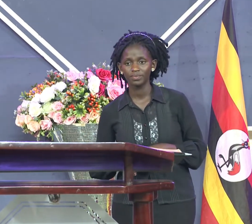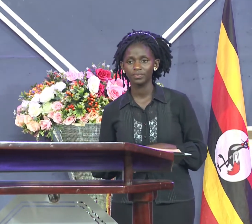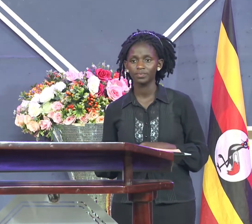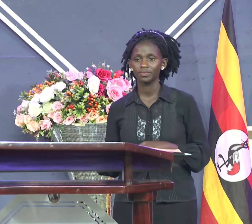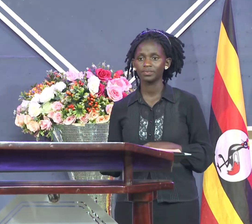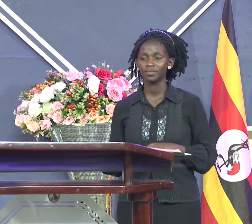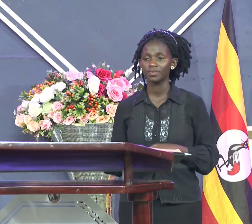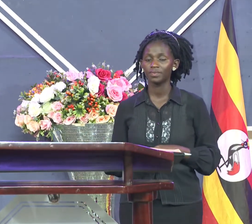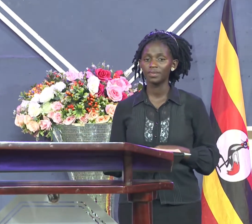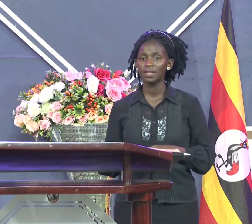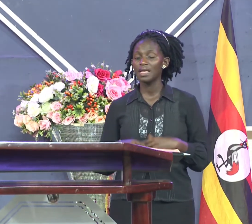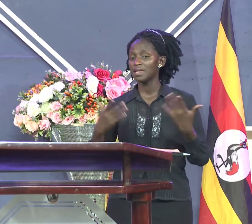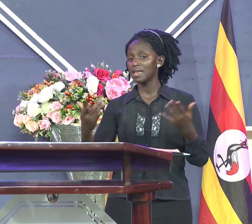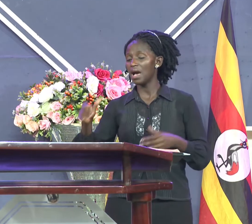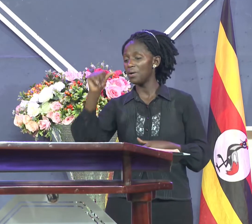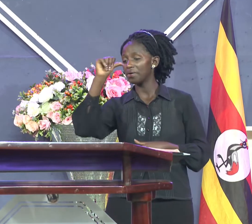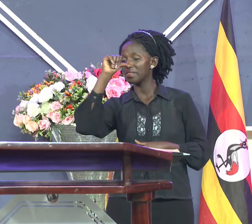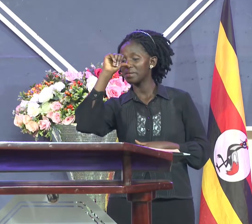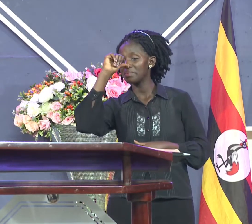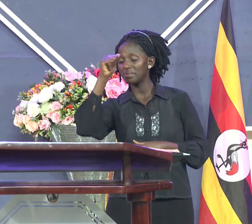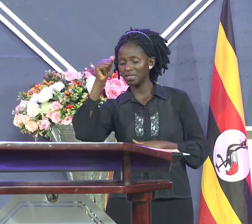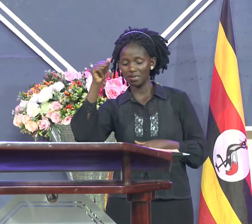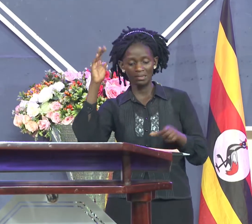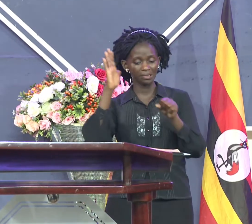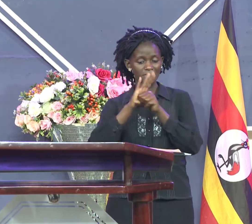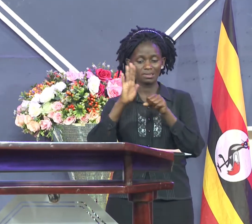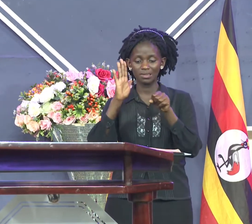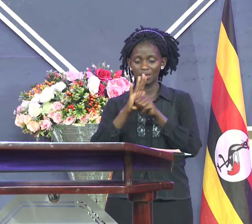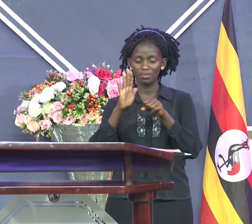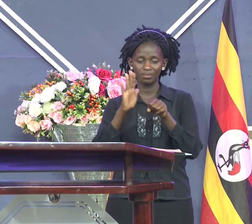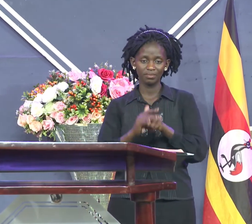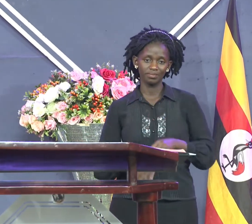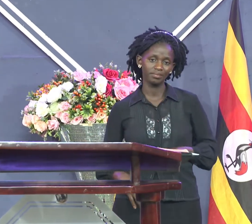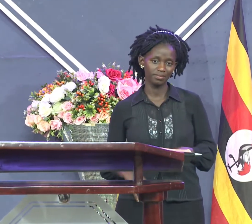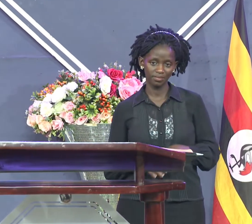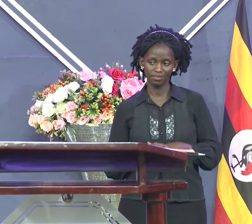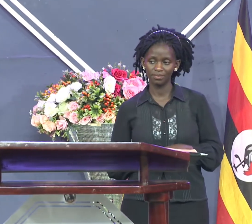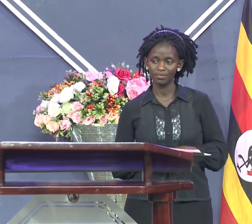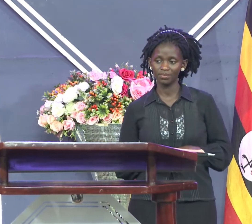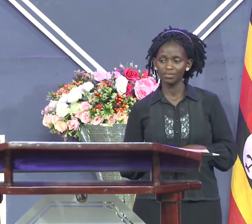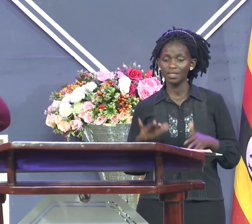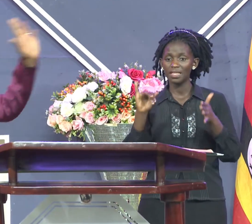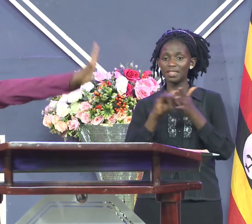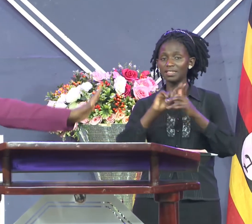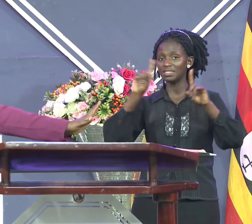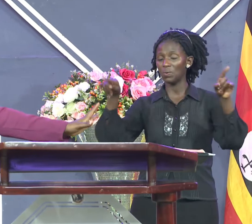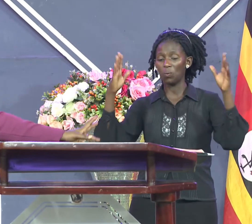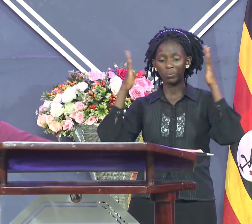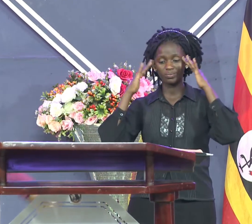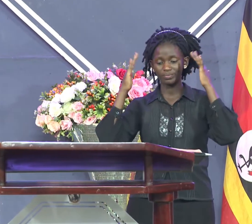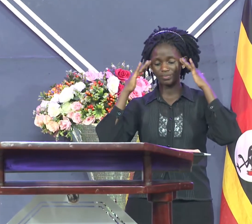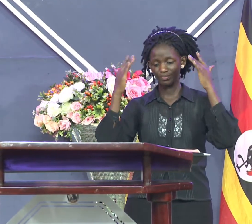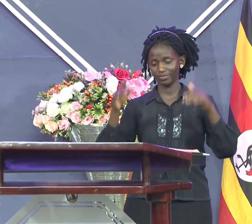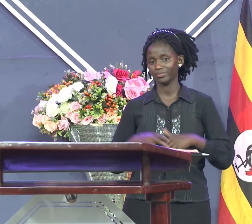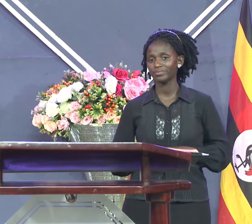Lord. Amalala gatusinga obungi. We are too proud. Nti tumanyi. That